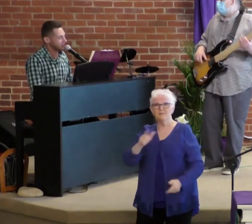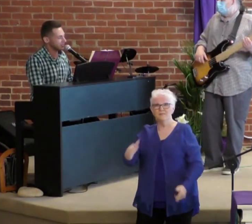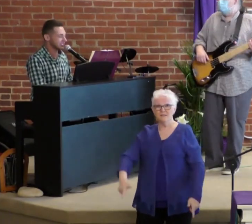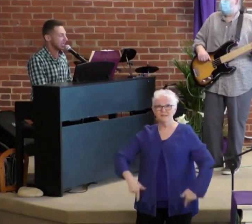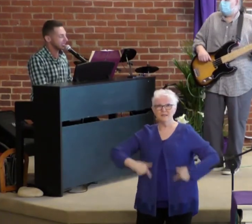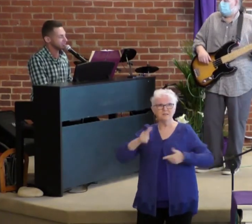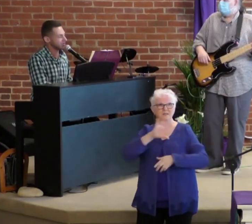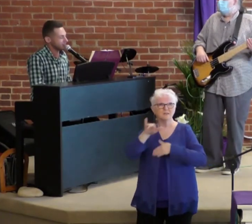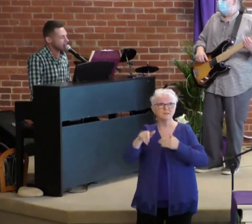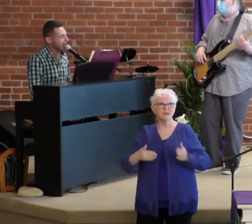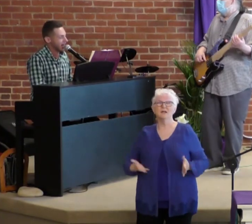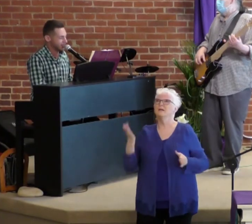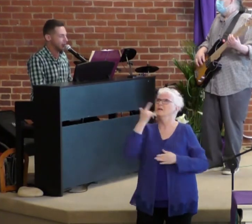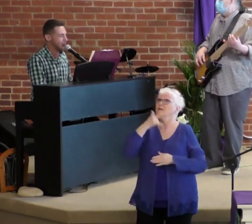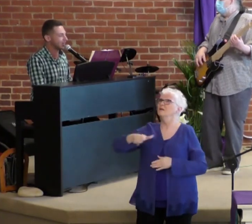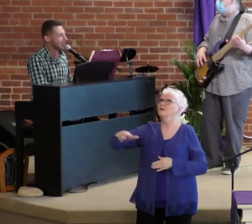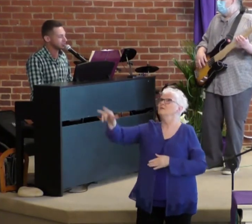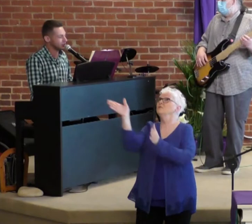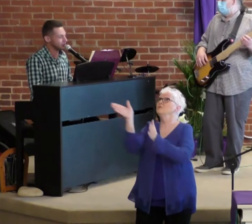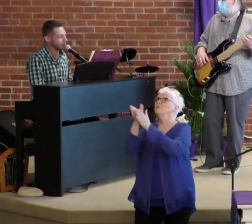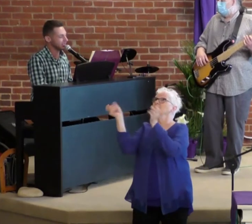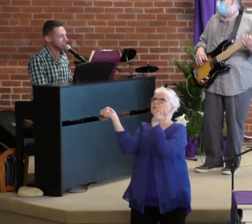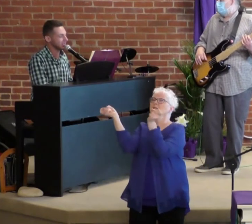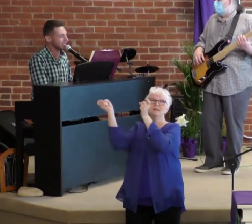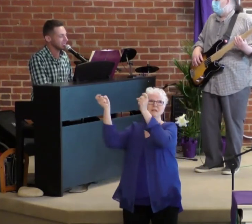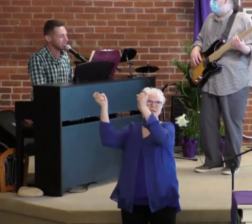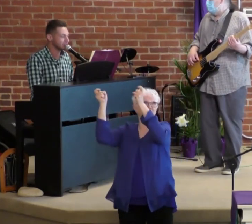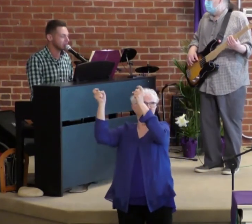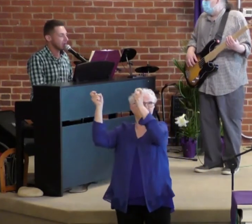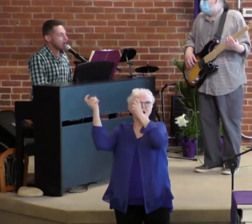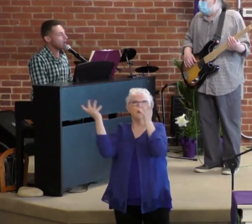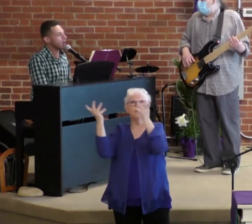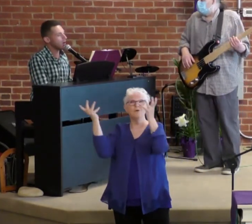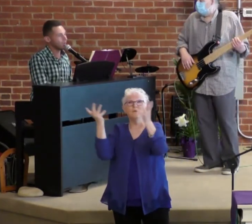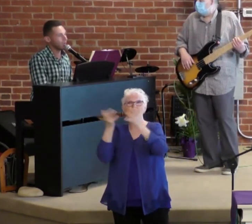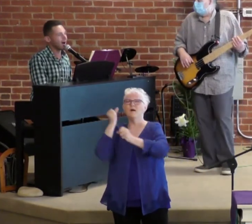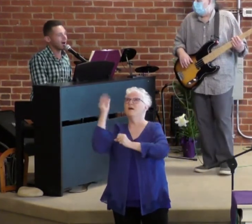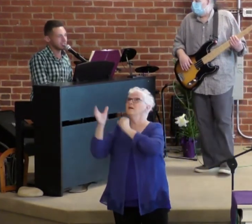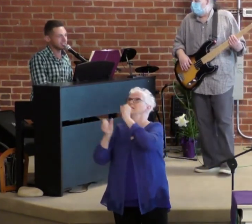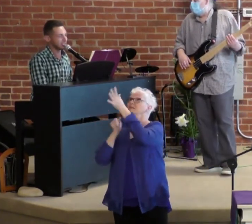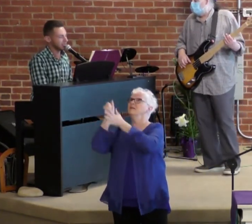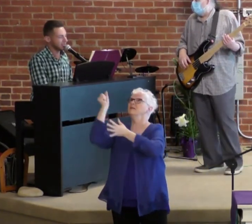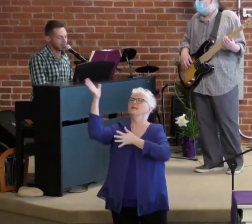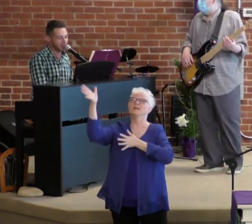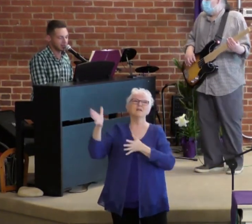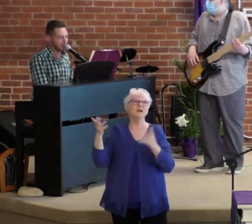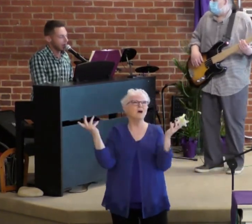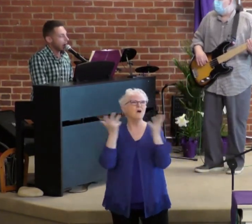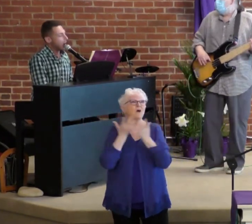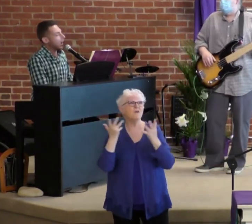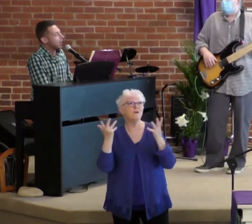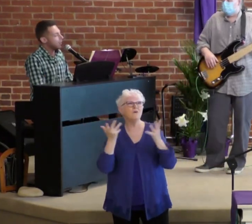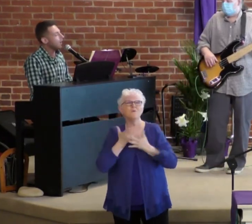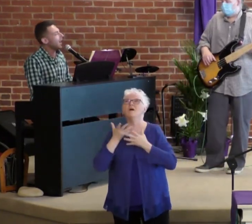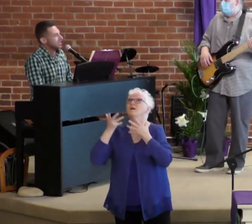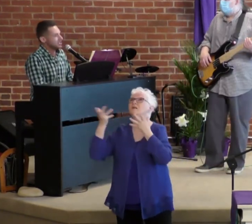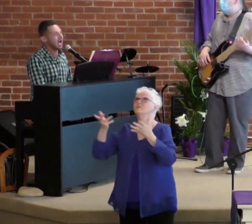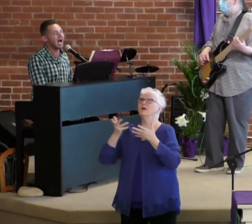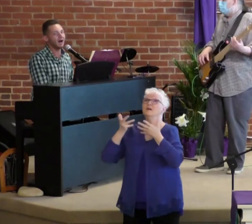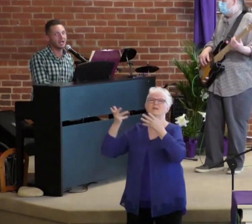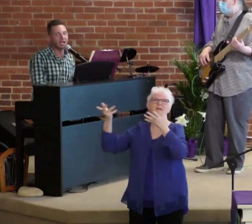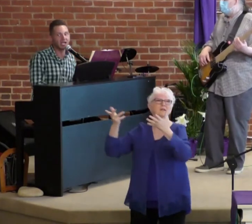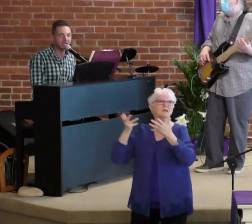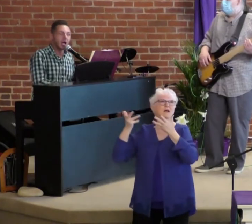the living saints who fly to that jubilee. Oh, what singing, oh,